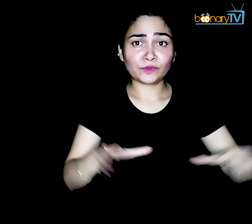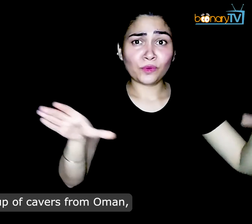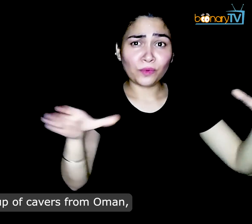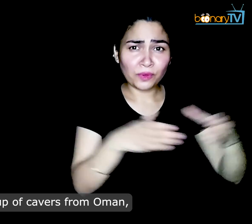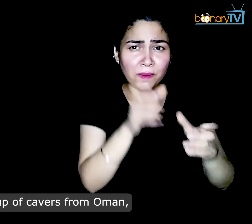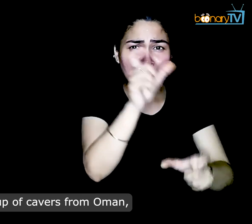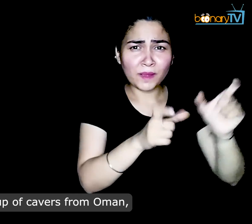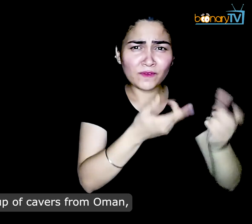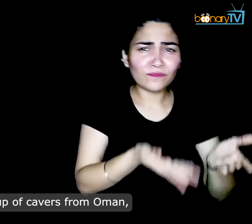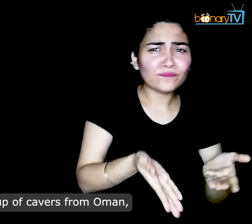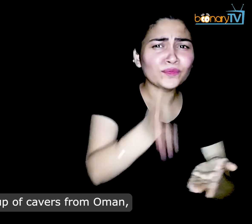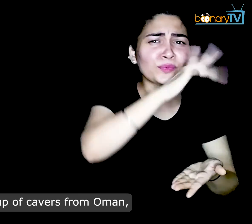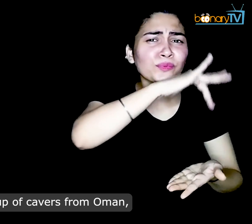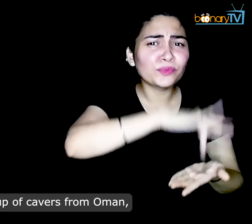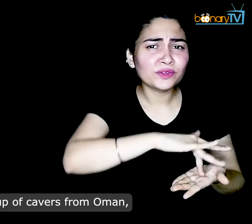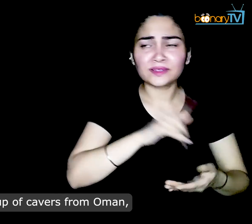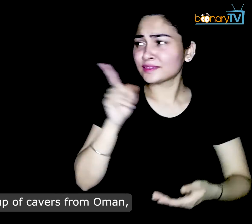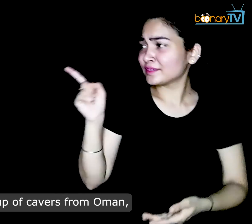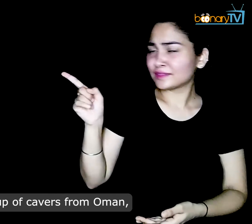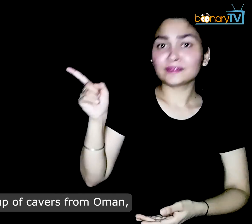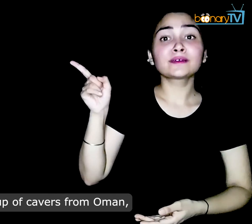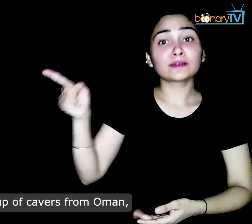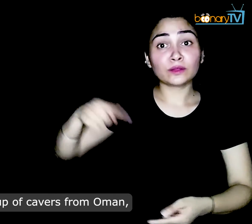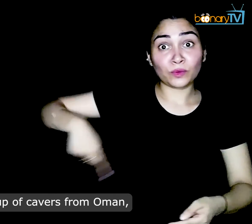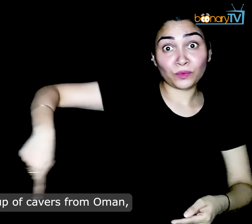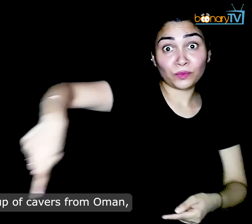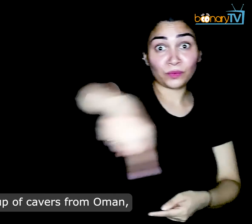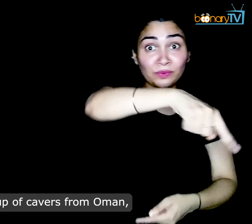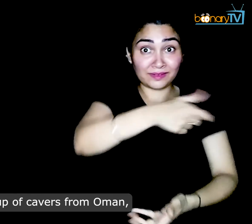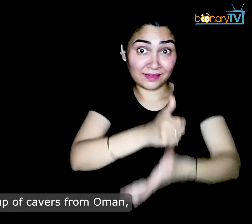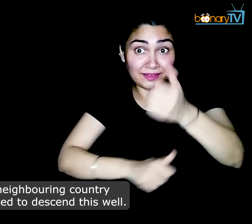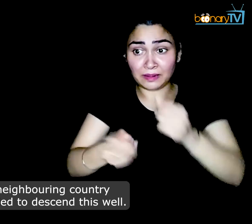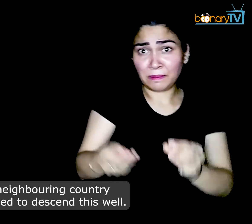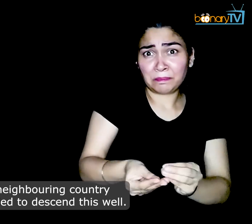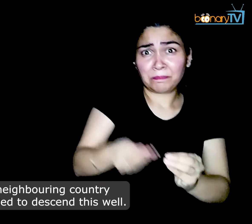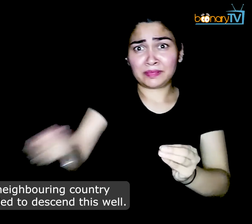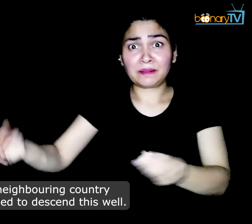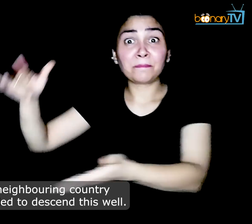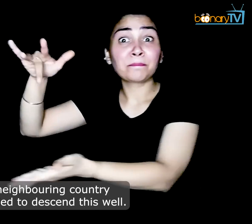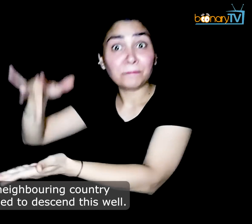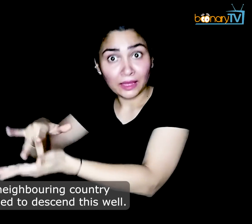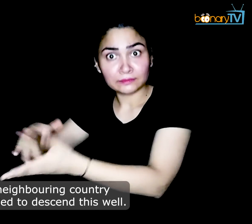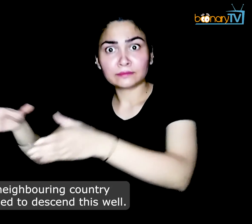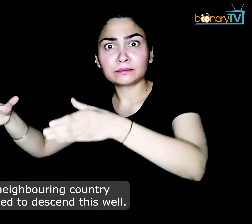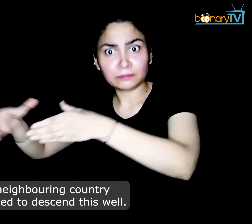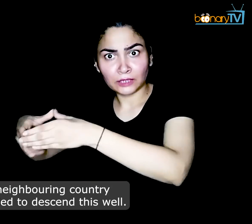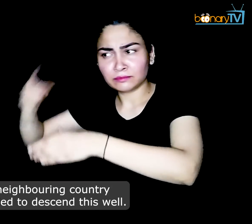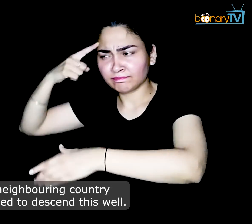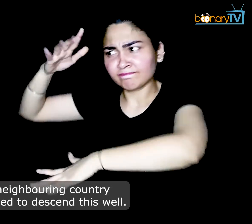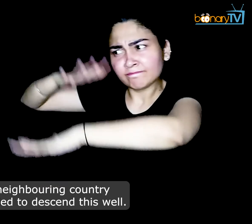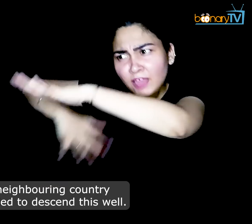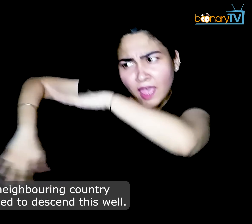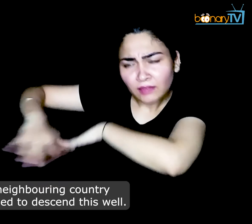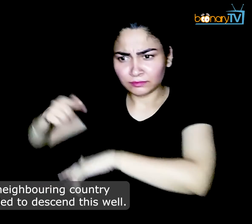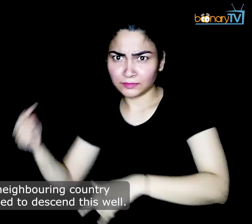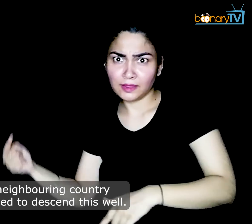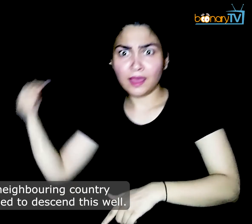A group of cavers from Oman, a neighboring country, decided to descend